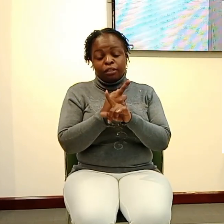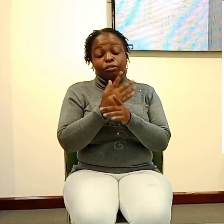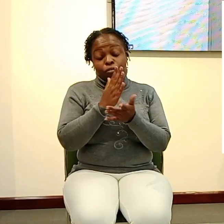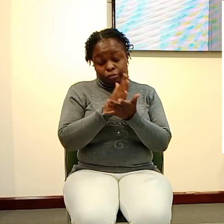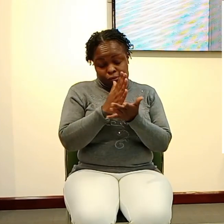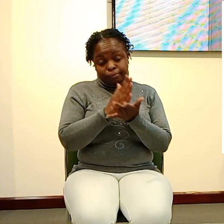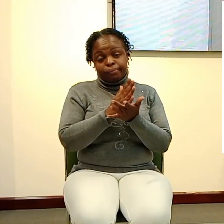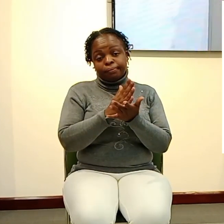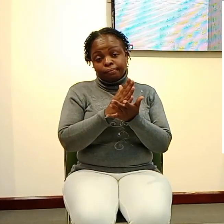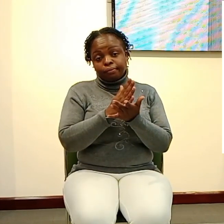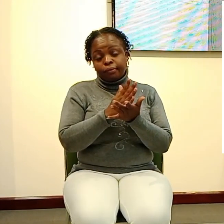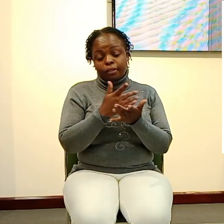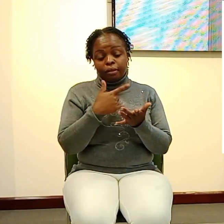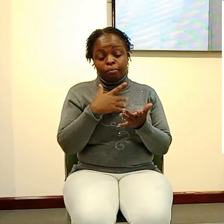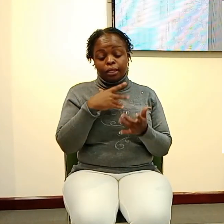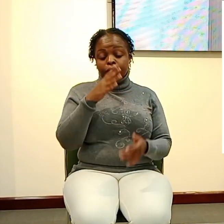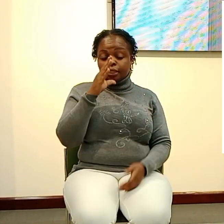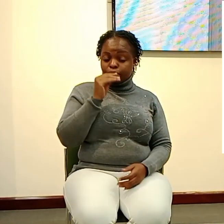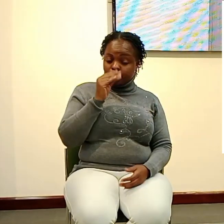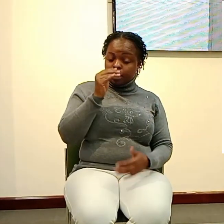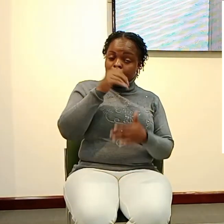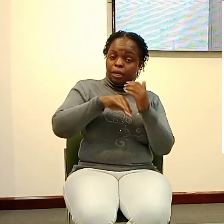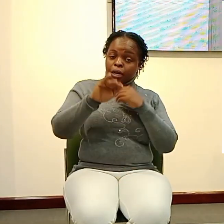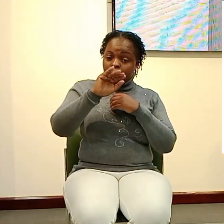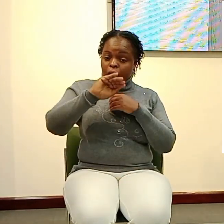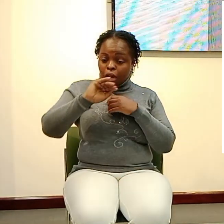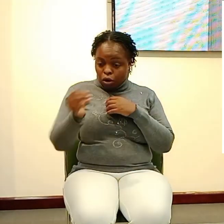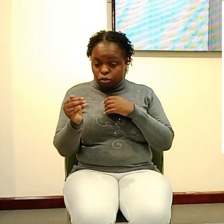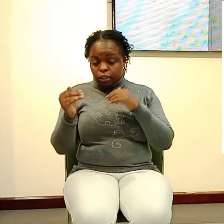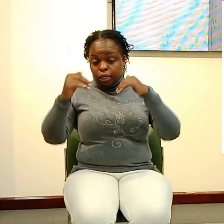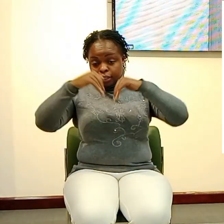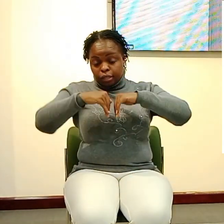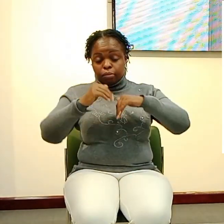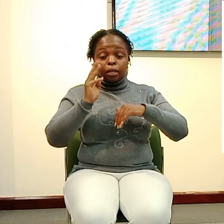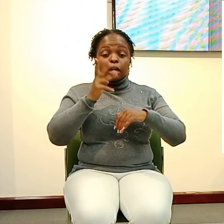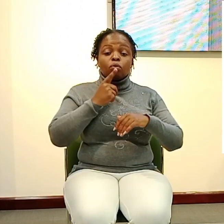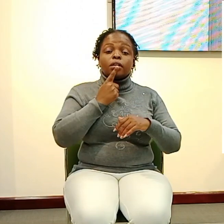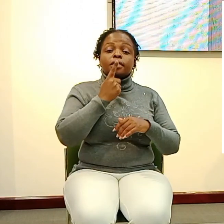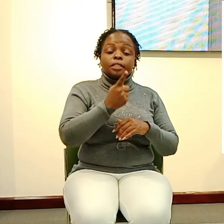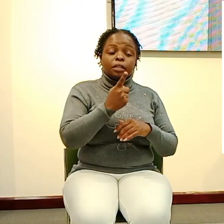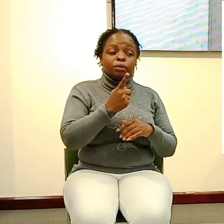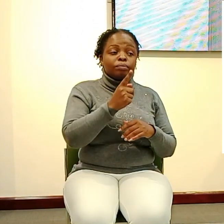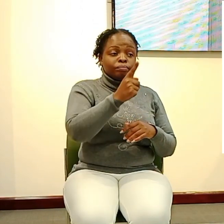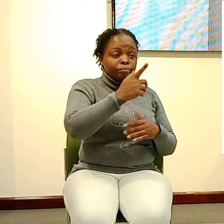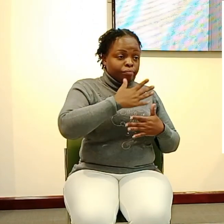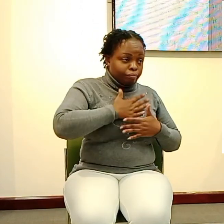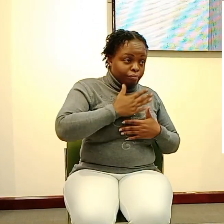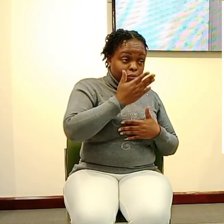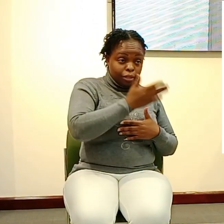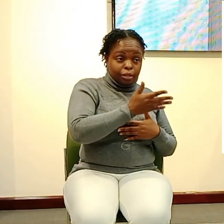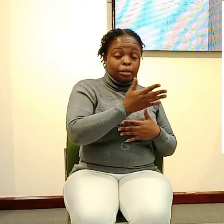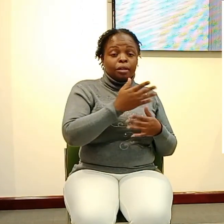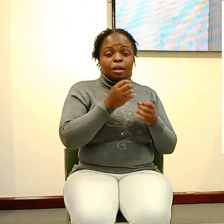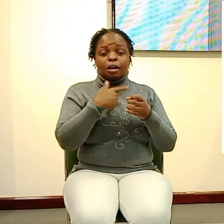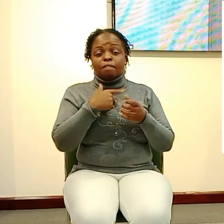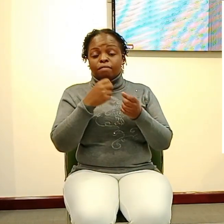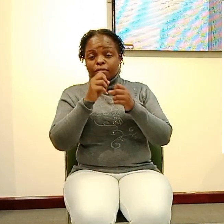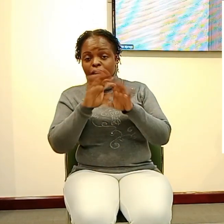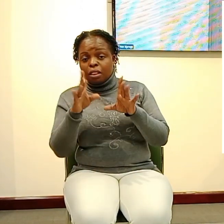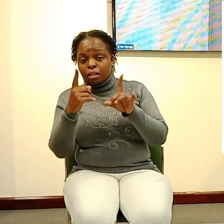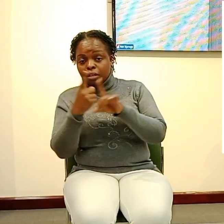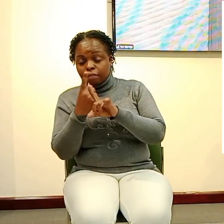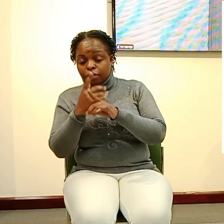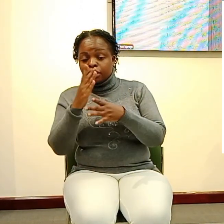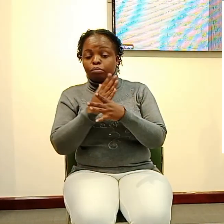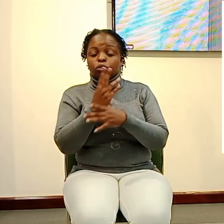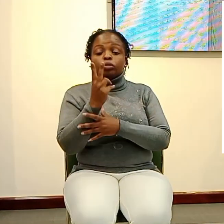way, I've been a speaker in county assemblies, and I'll tell you, and Mheshimiwa has been there. There's nothing different between